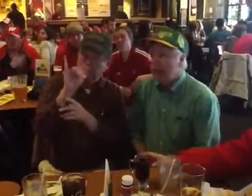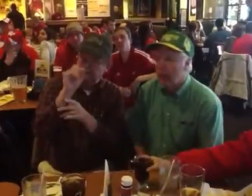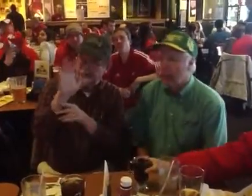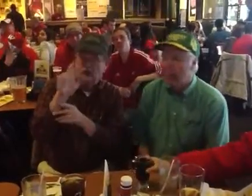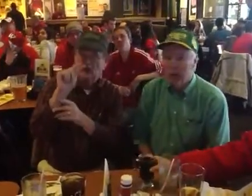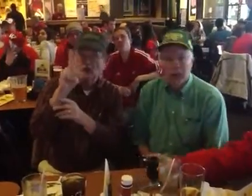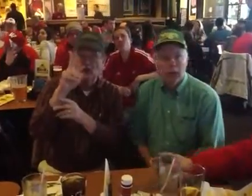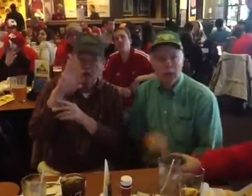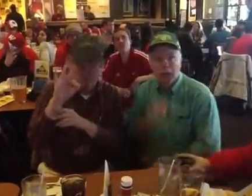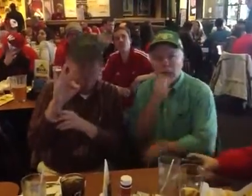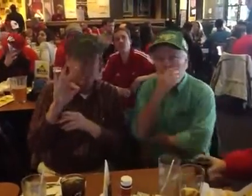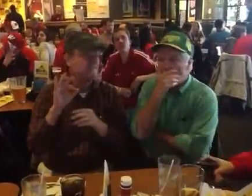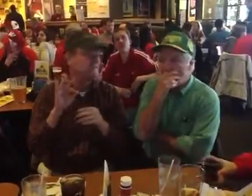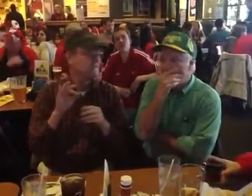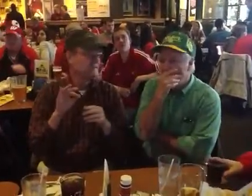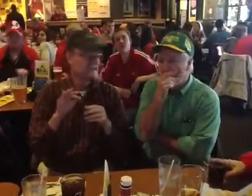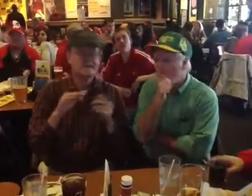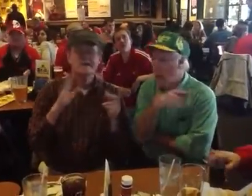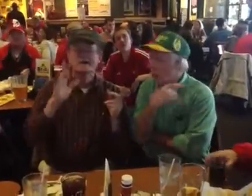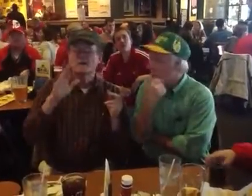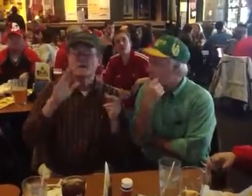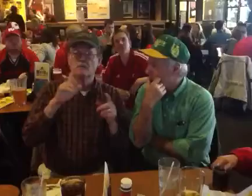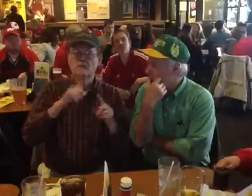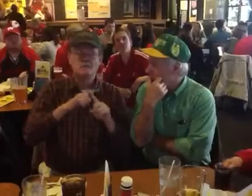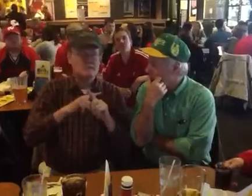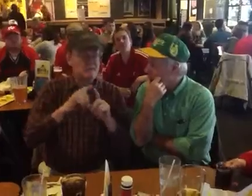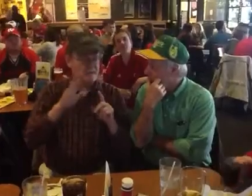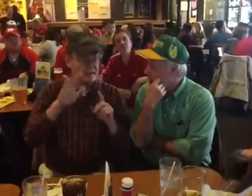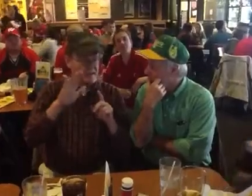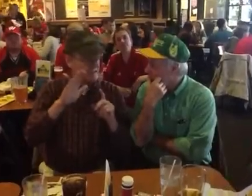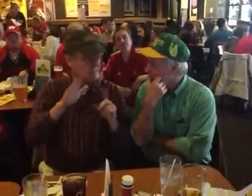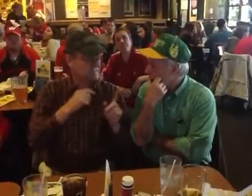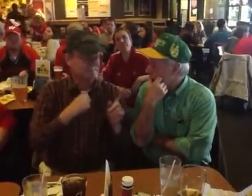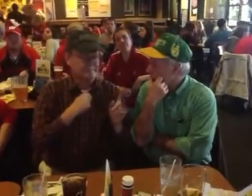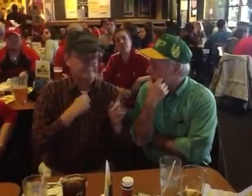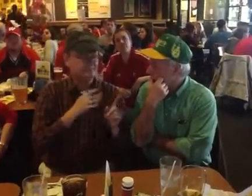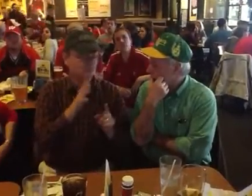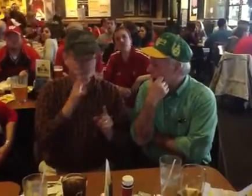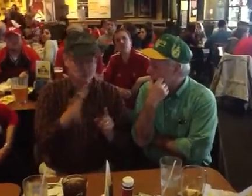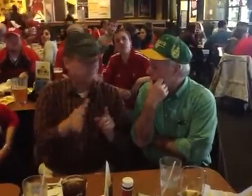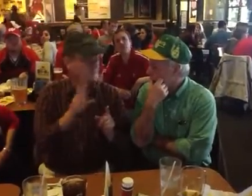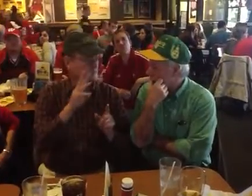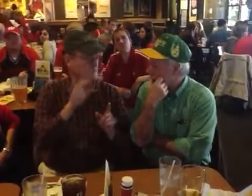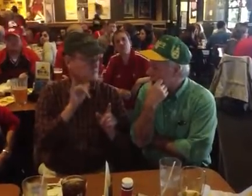Alright, thanks for We'll see you next time. We'll see